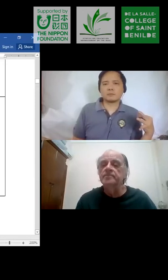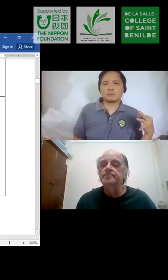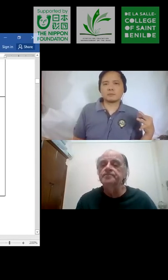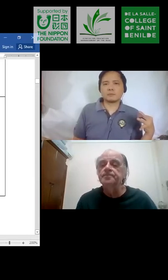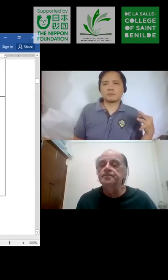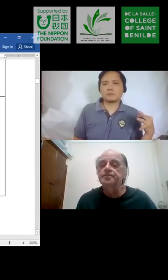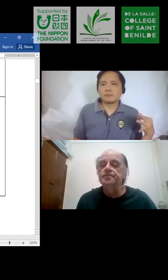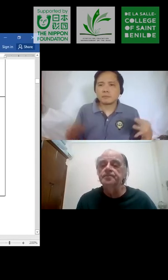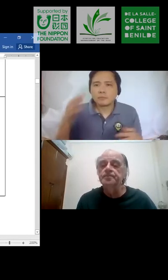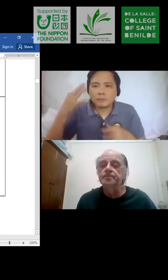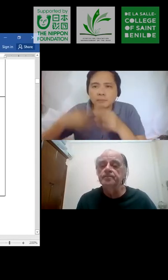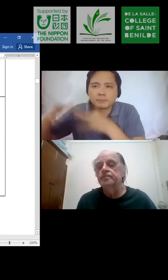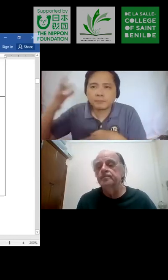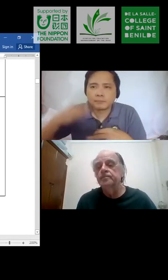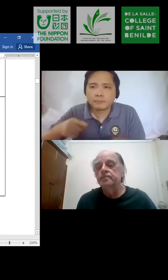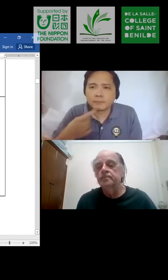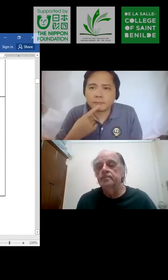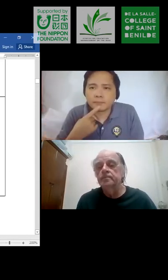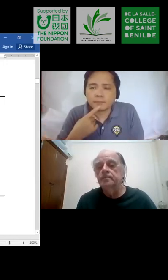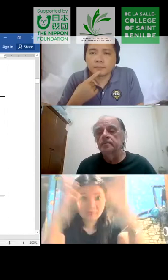Yes, Ming?